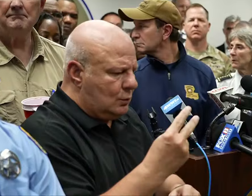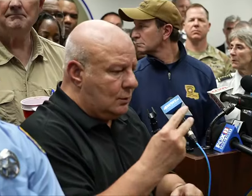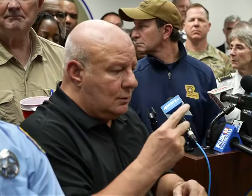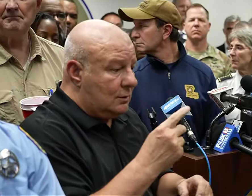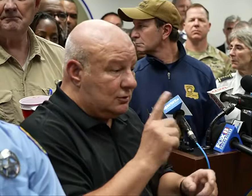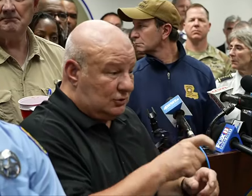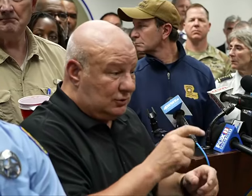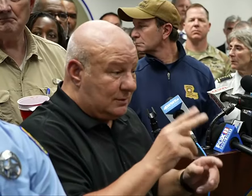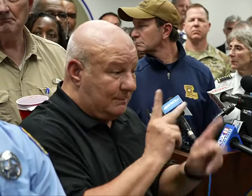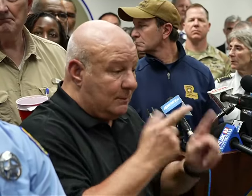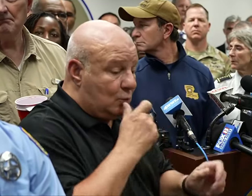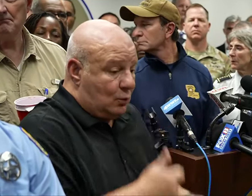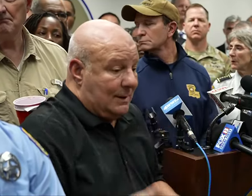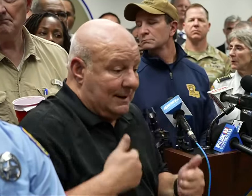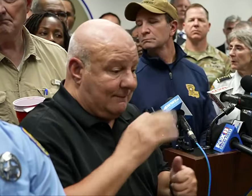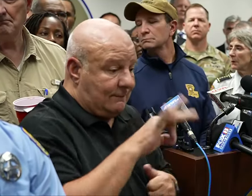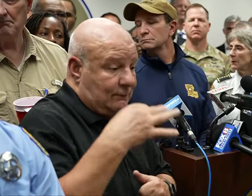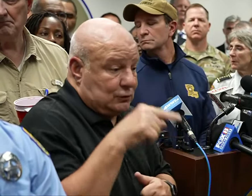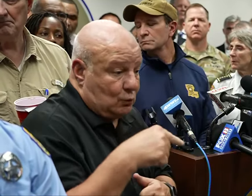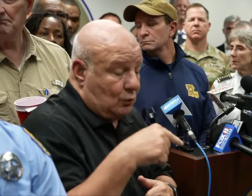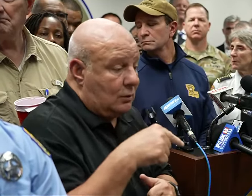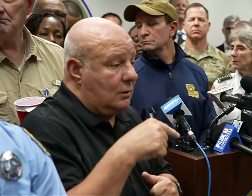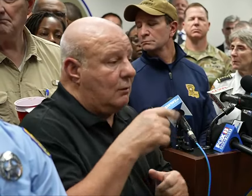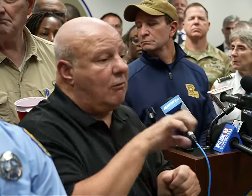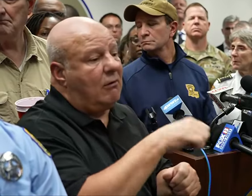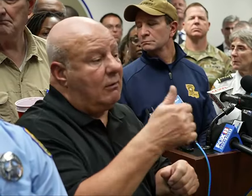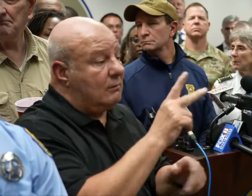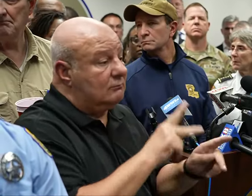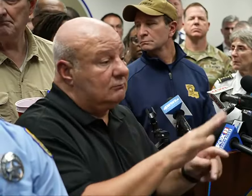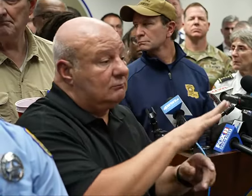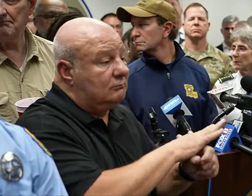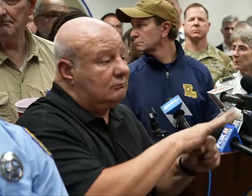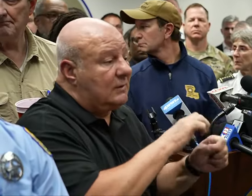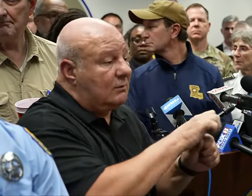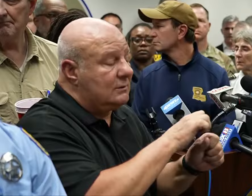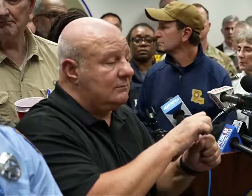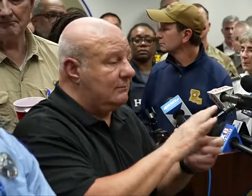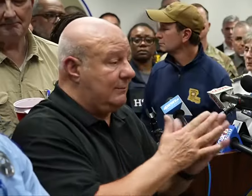be concerned about potential other situations?